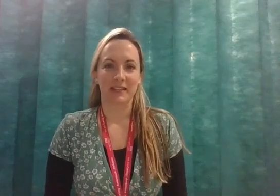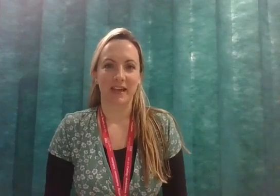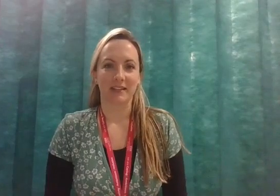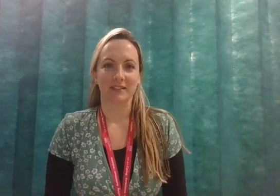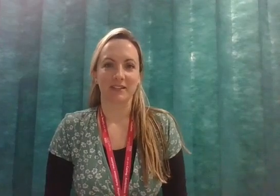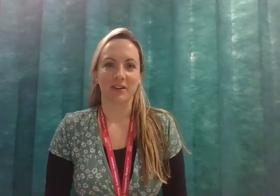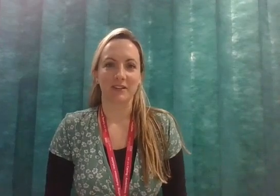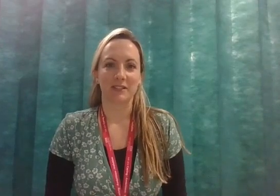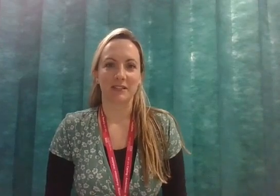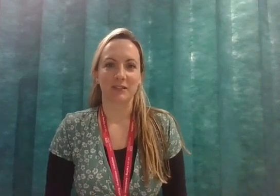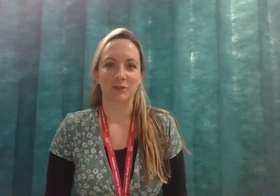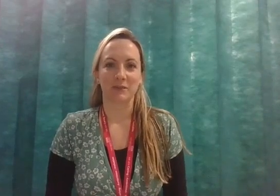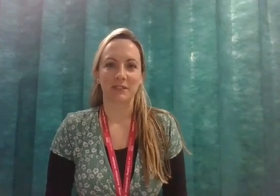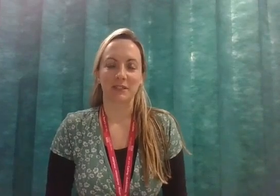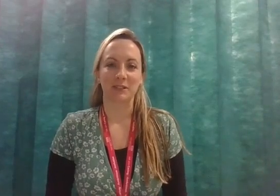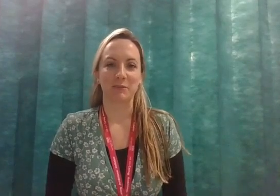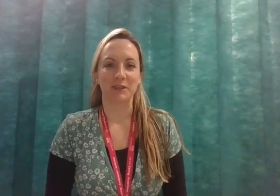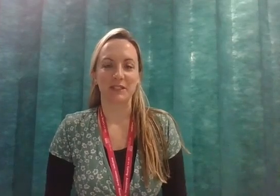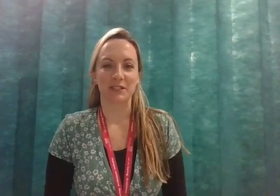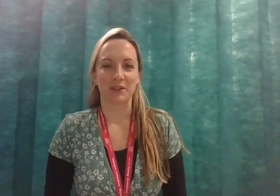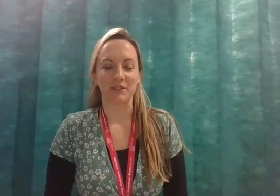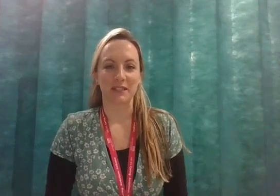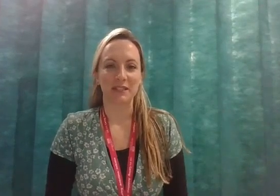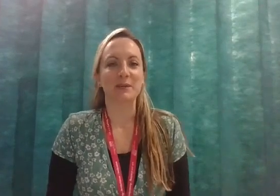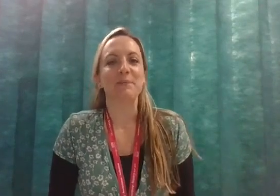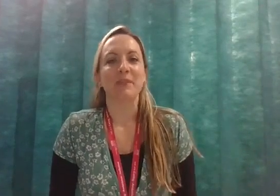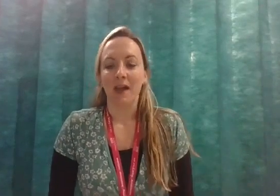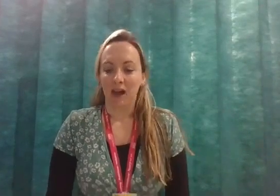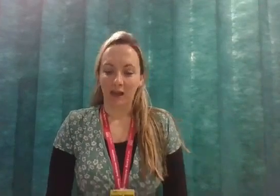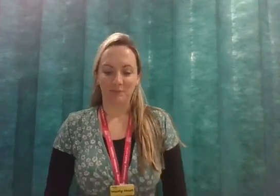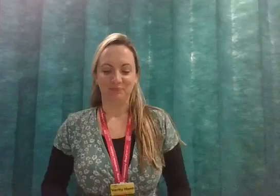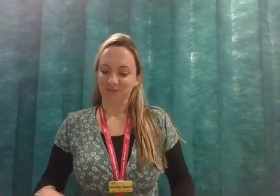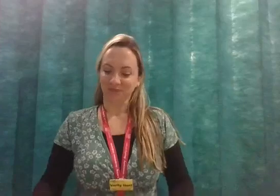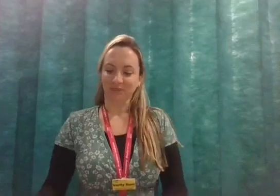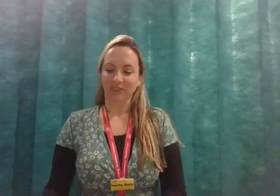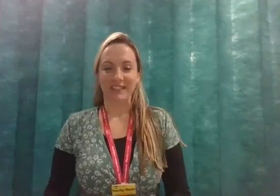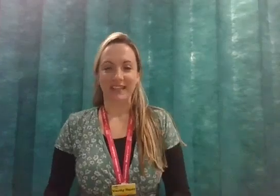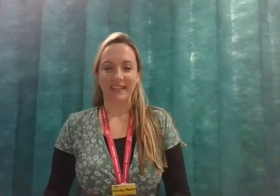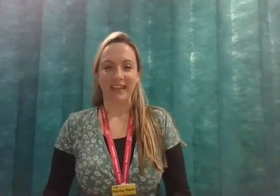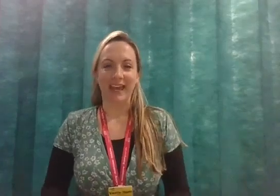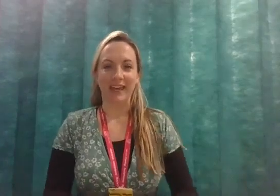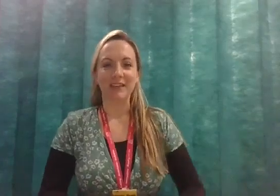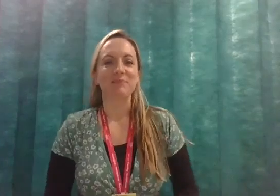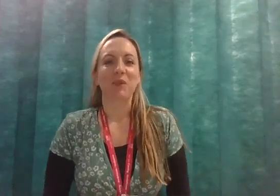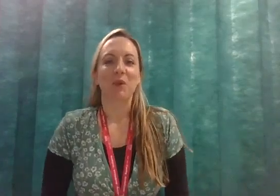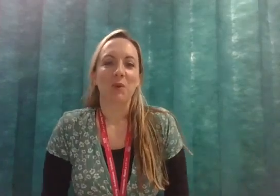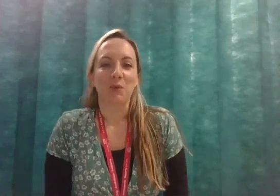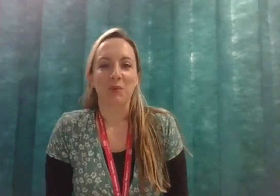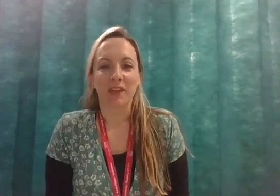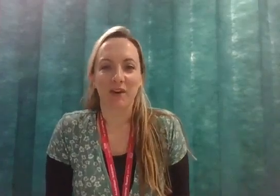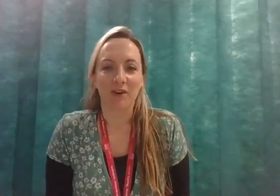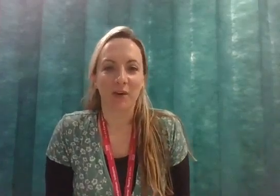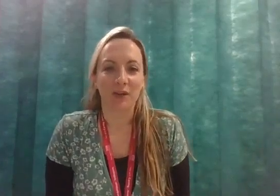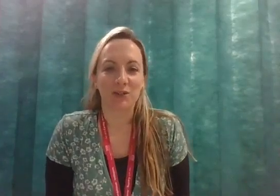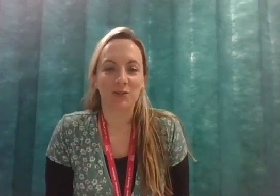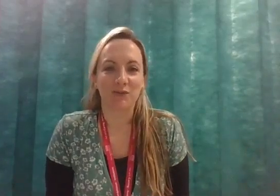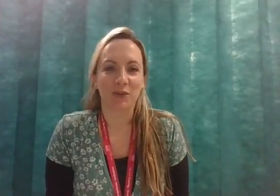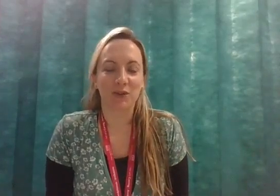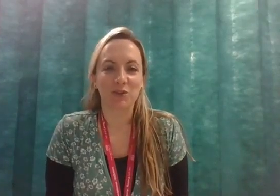at Guy's and St Thomas's Community Services. And today we are going to focus